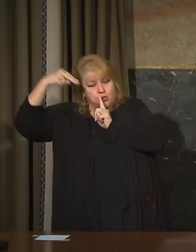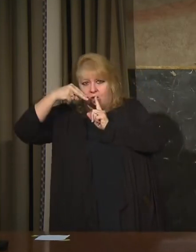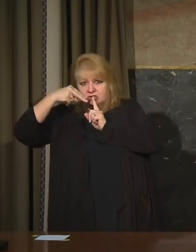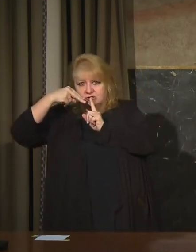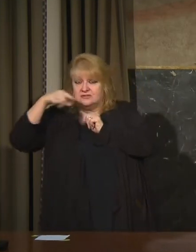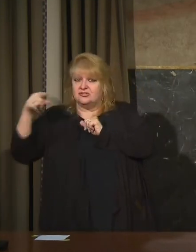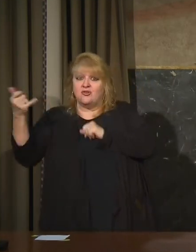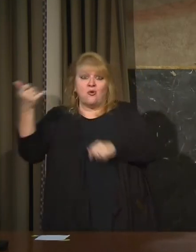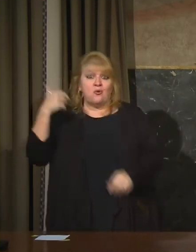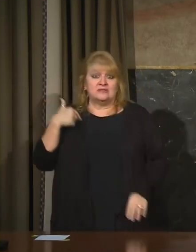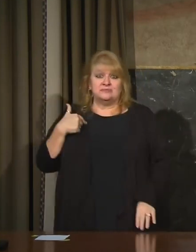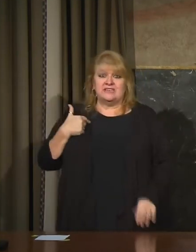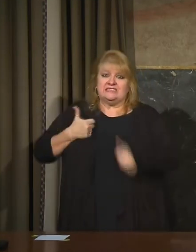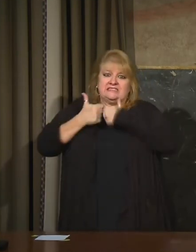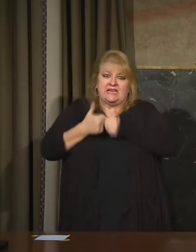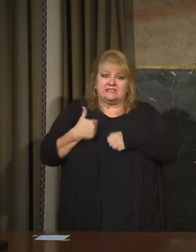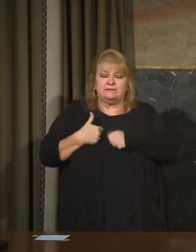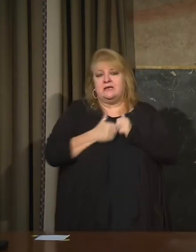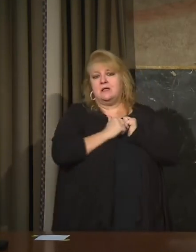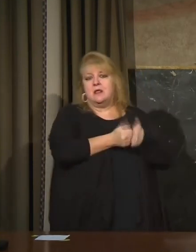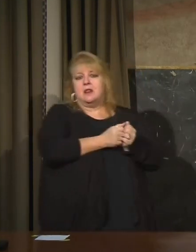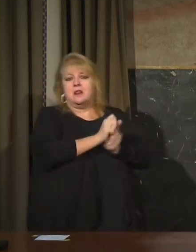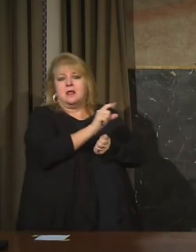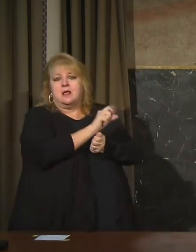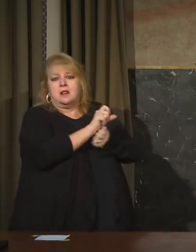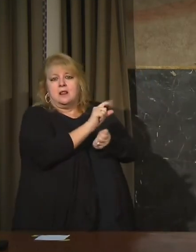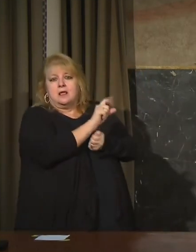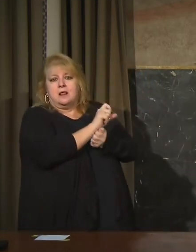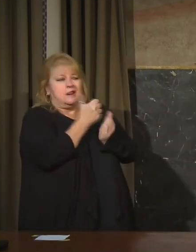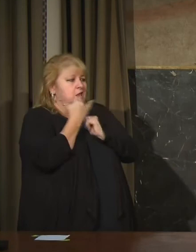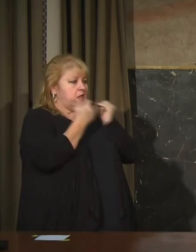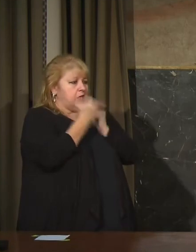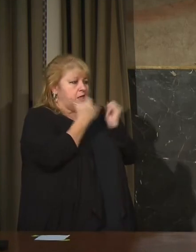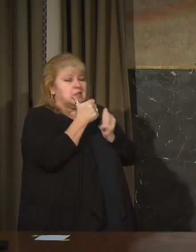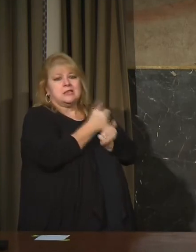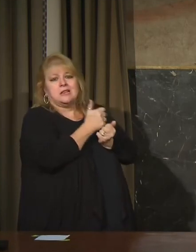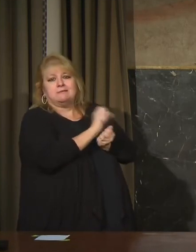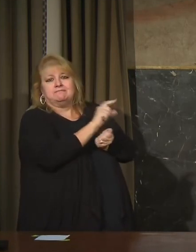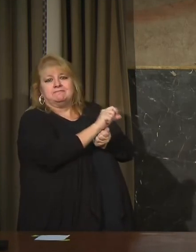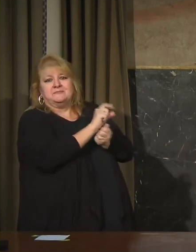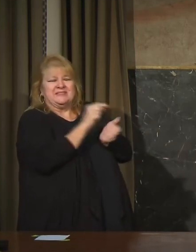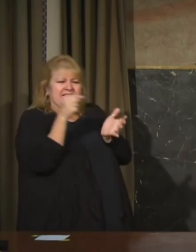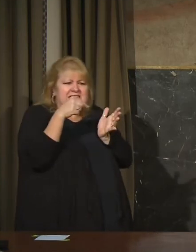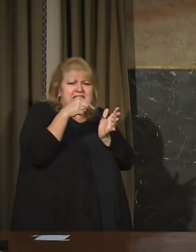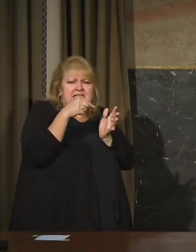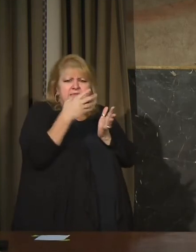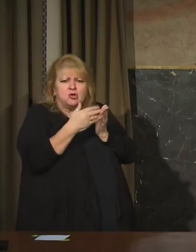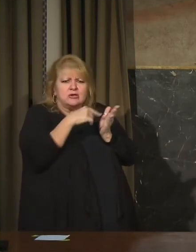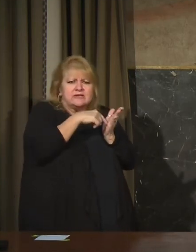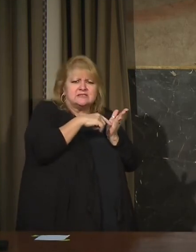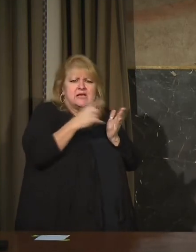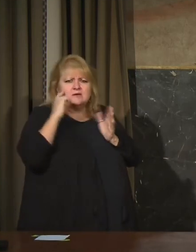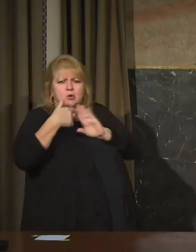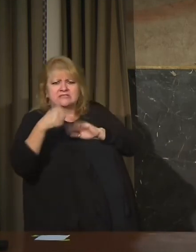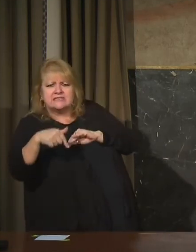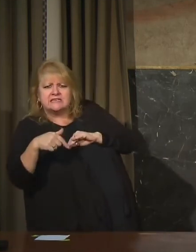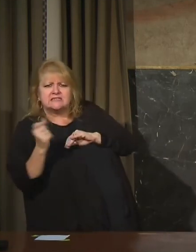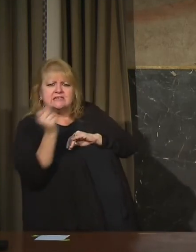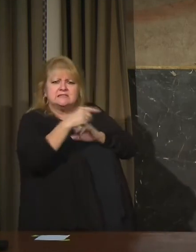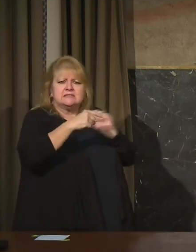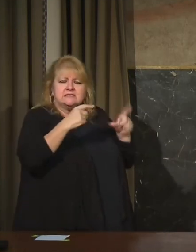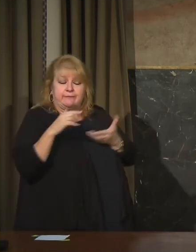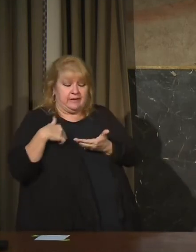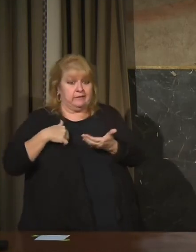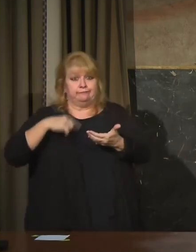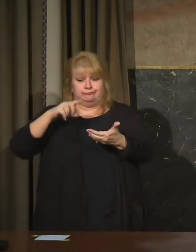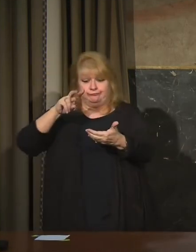And she calls me and texts me about 100 times a day about different parts of this, and she's working with her team. And I am